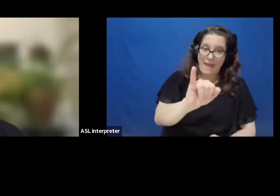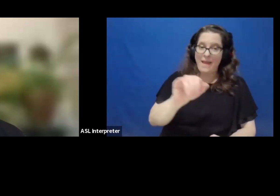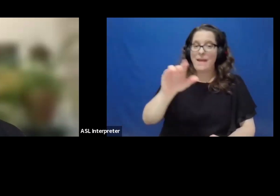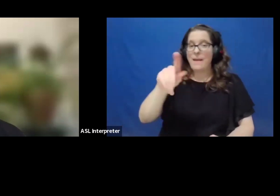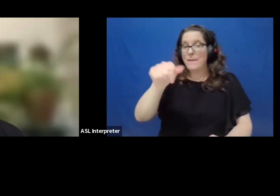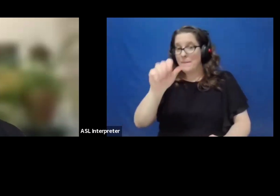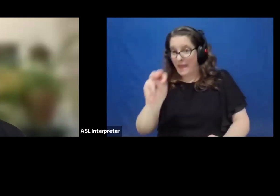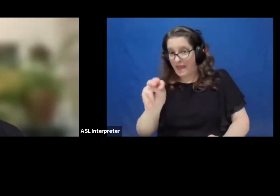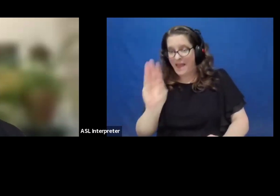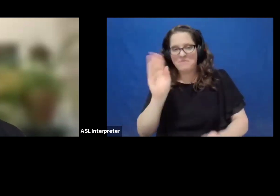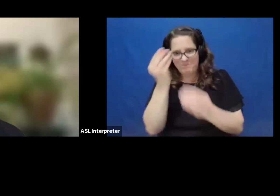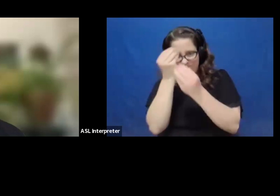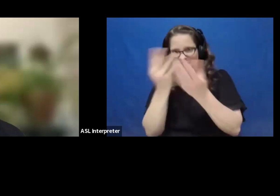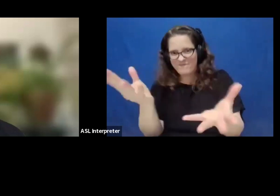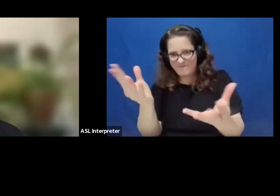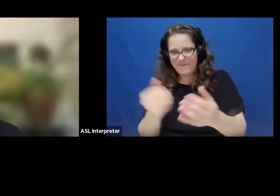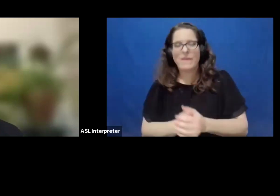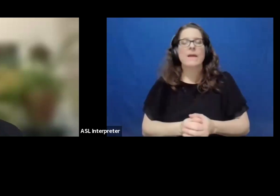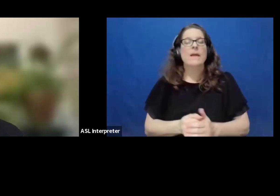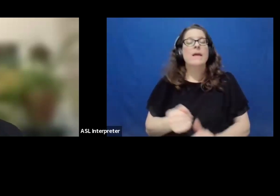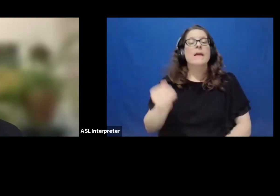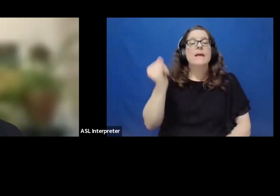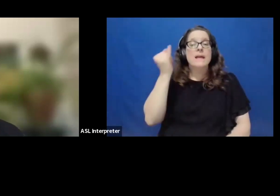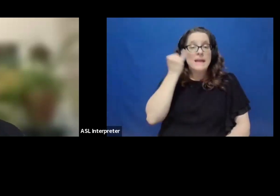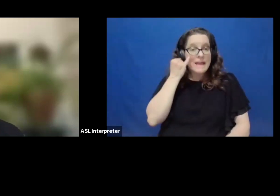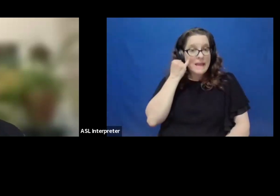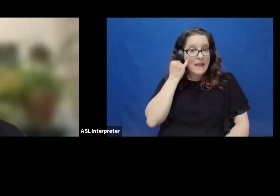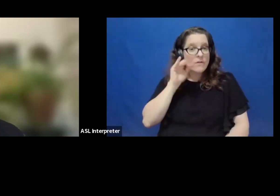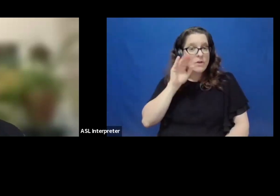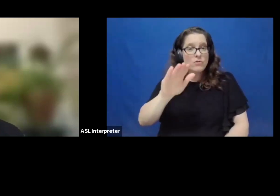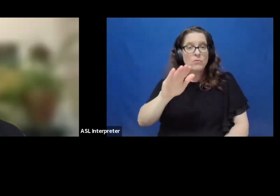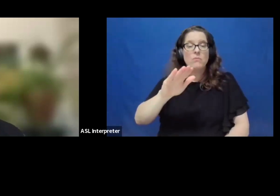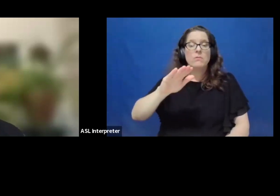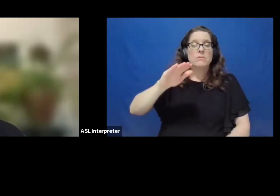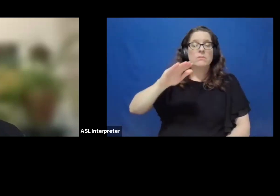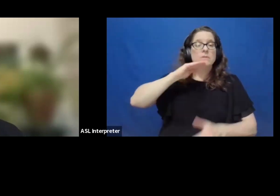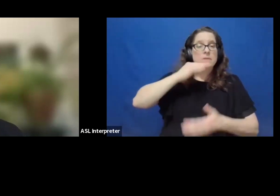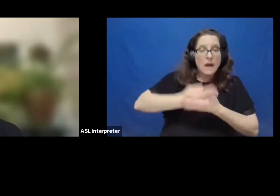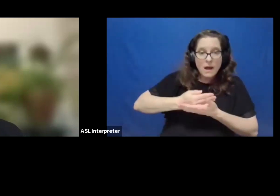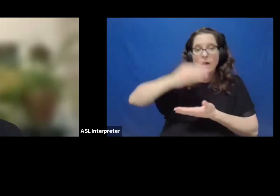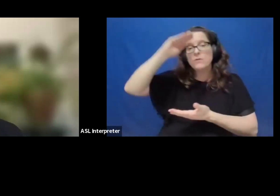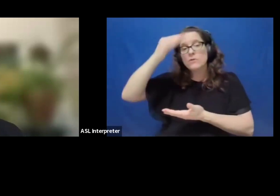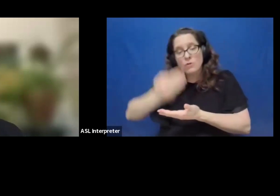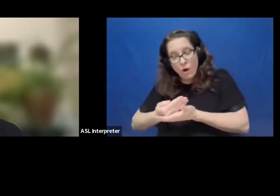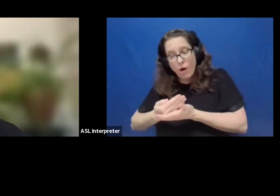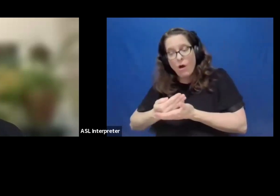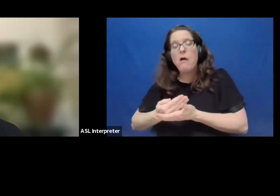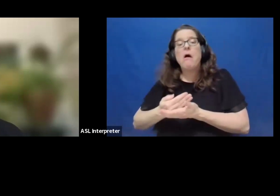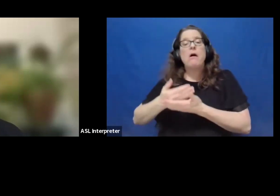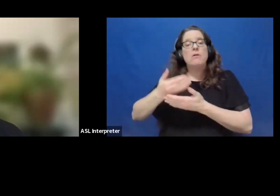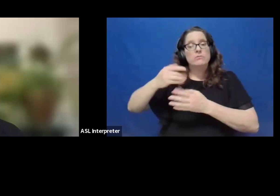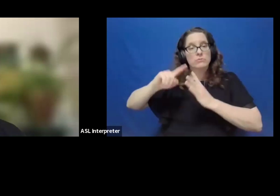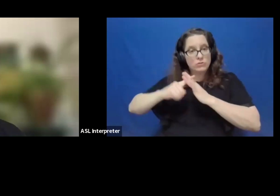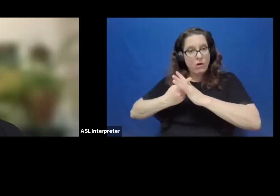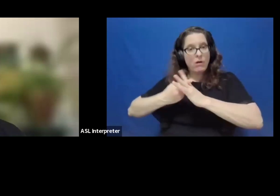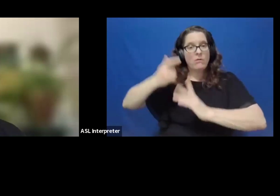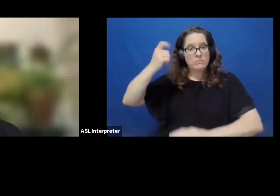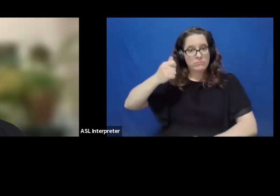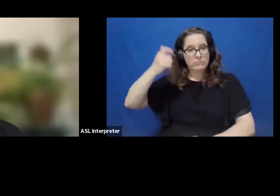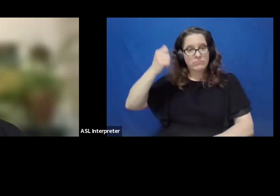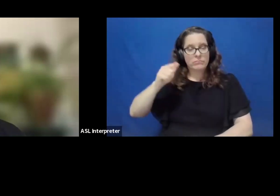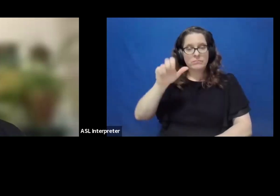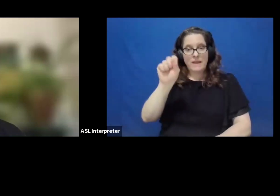a son or daughter who starts out on SSI, which automatically qualifies